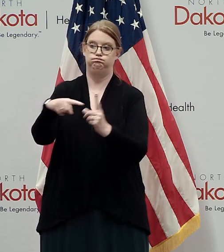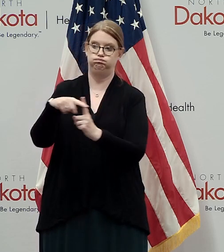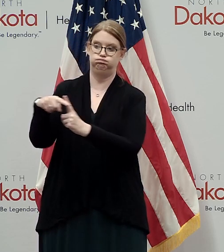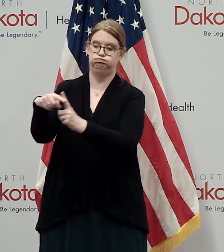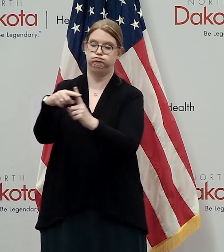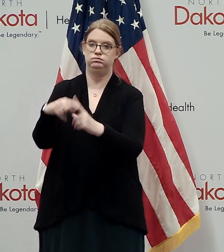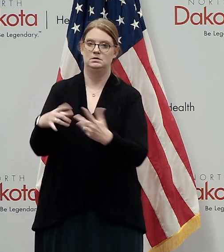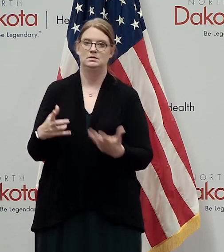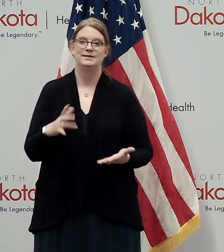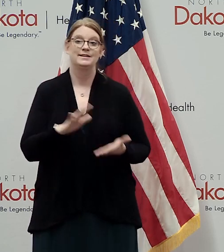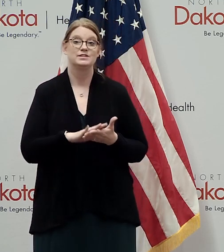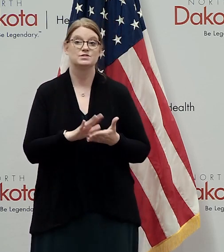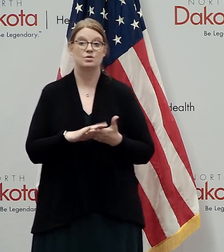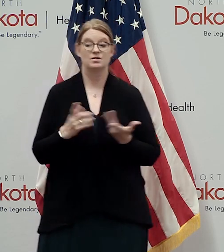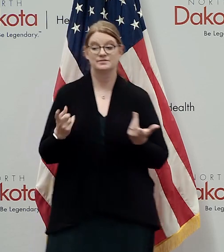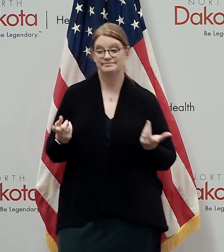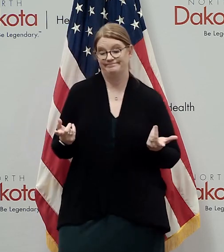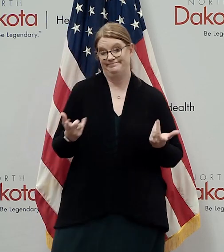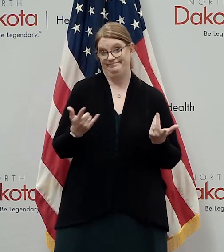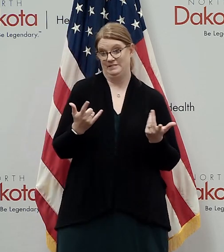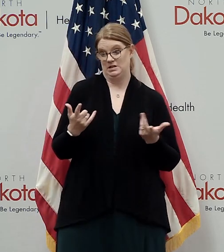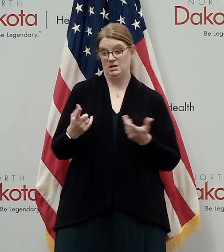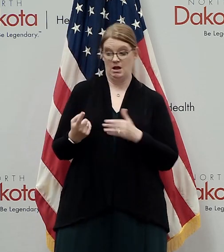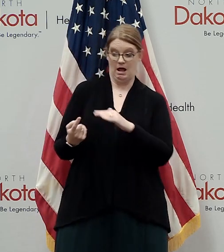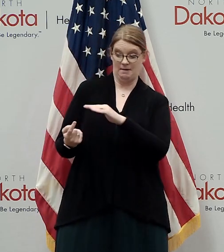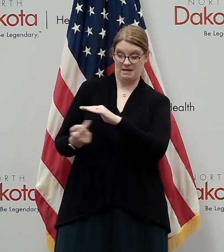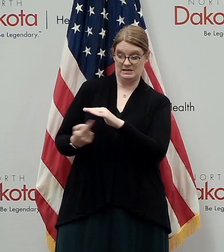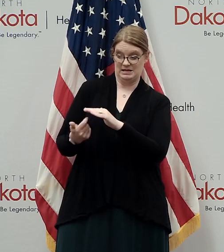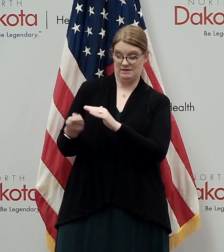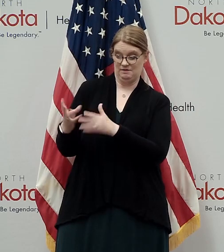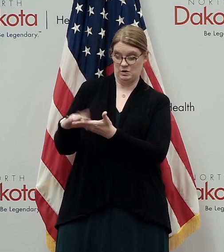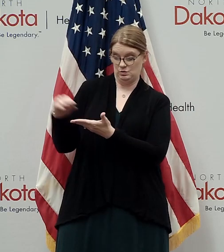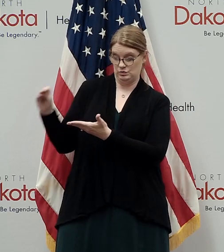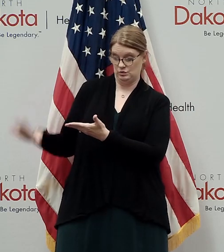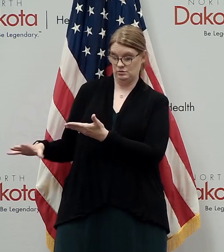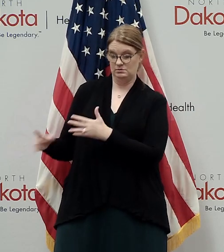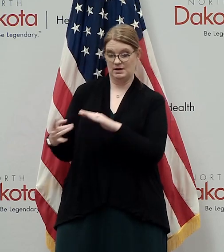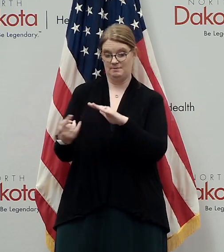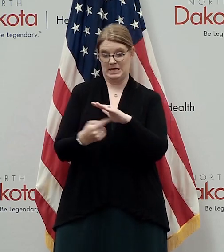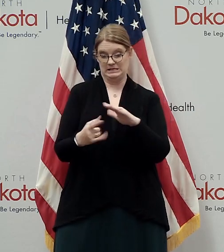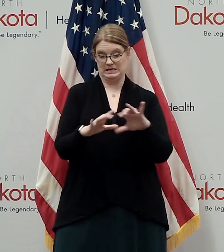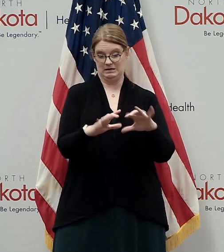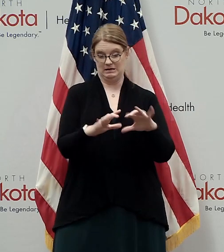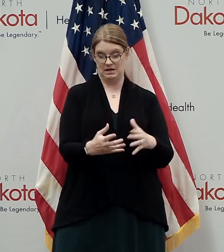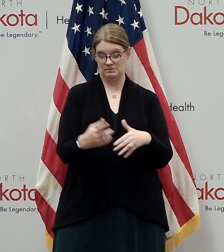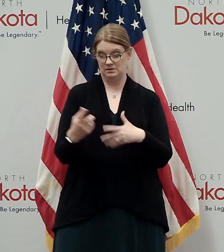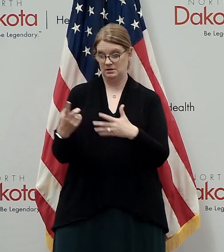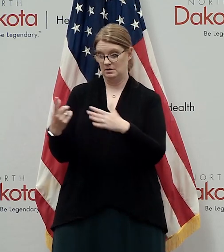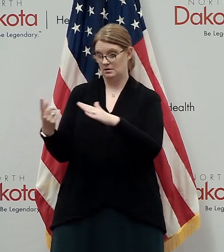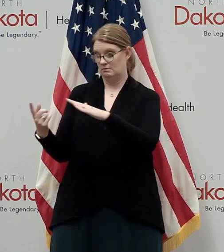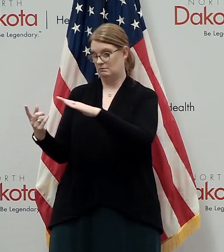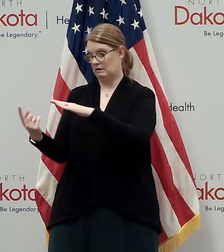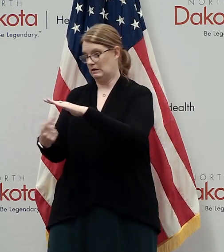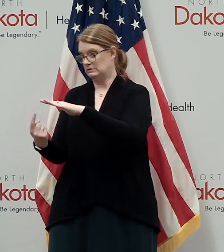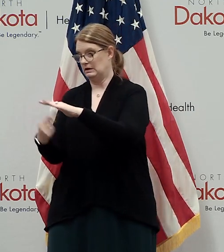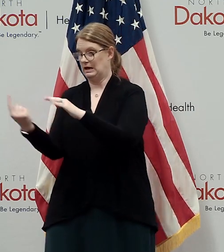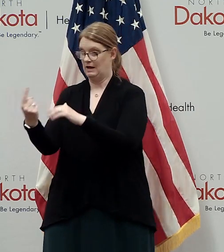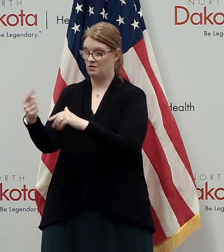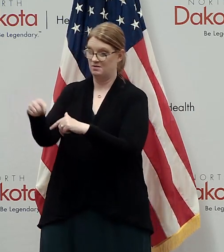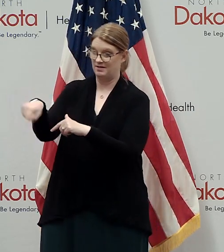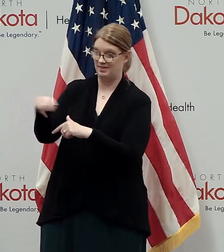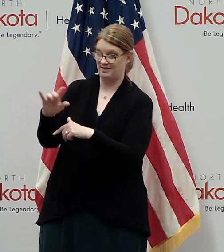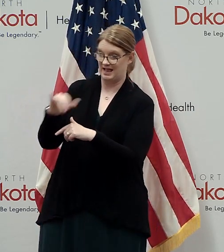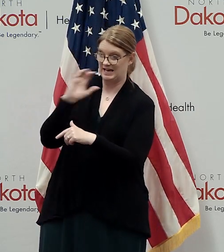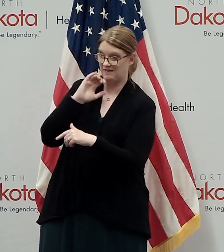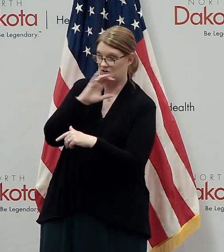have to decide, am I closing a class, am I isolating a few students, am I isolating a class, am I isolating everybody that happened to be in the cafeteria at the same